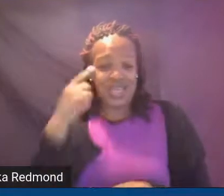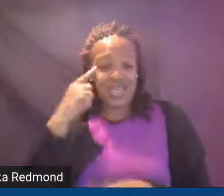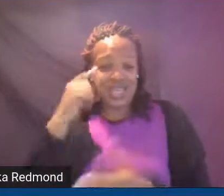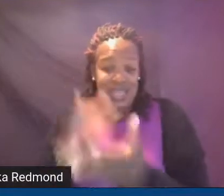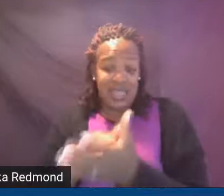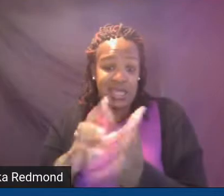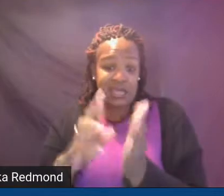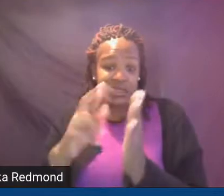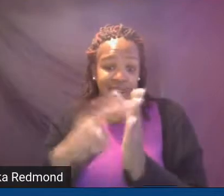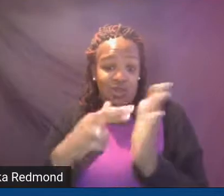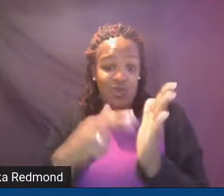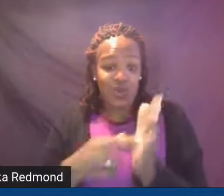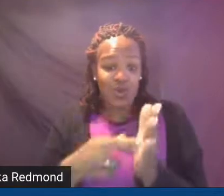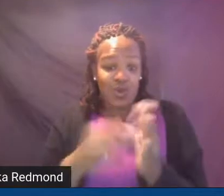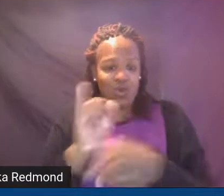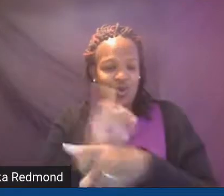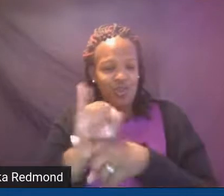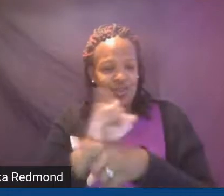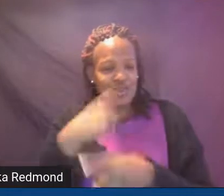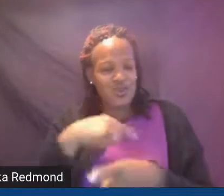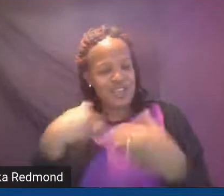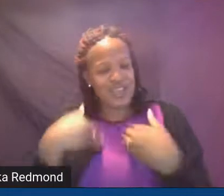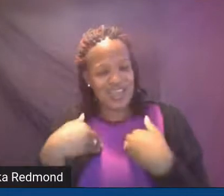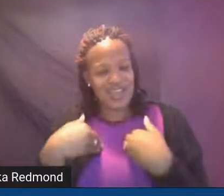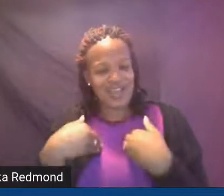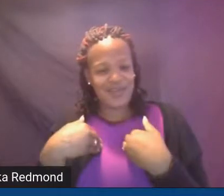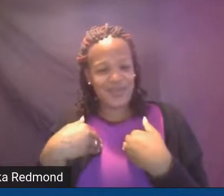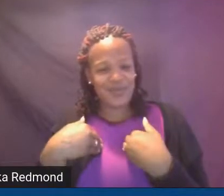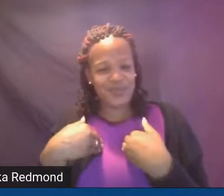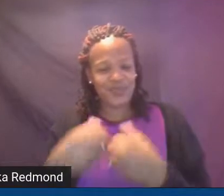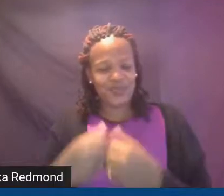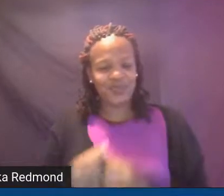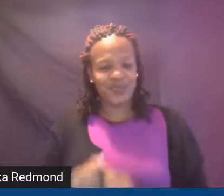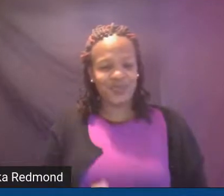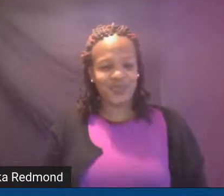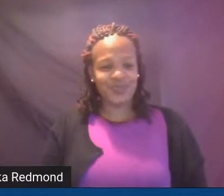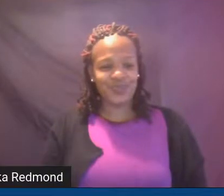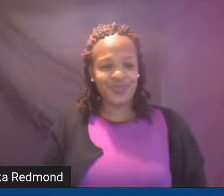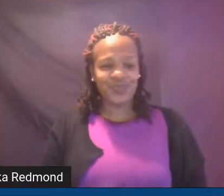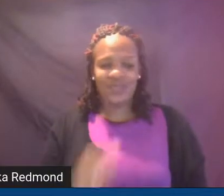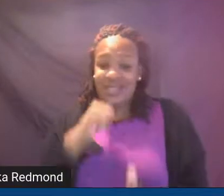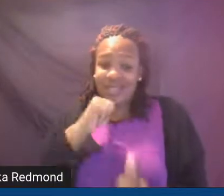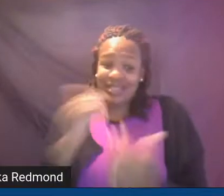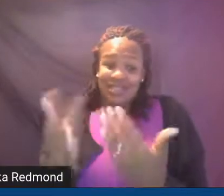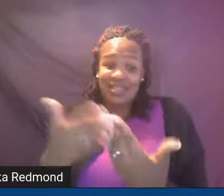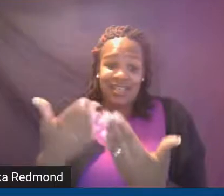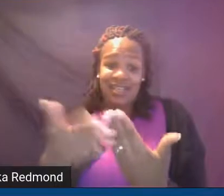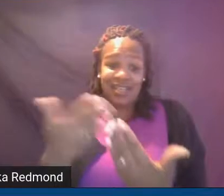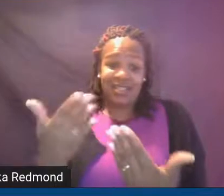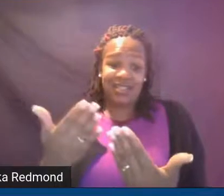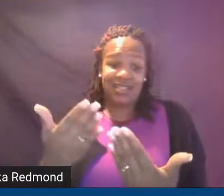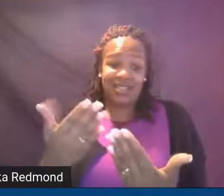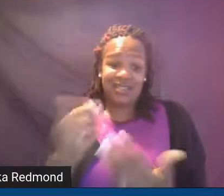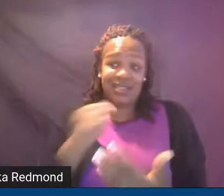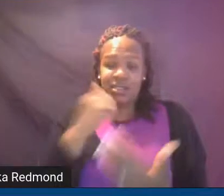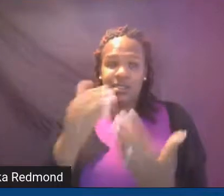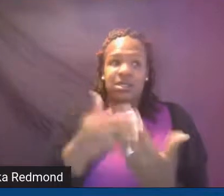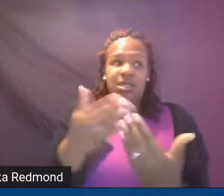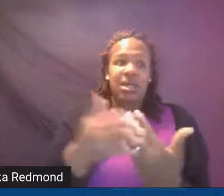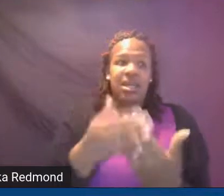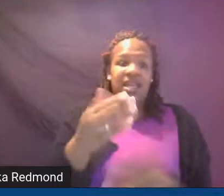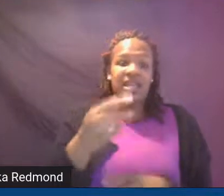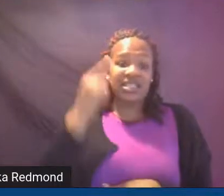have to do that. And it's not easy. It's not easy to think outside the